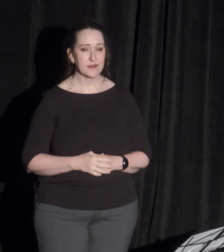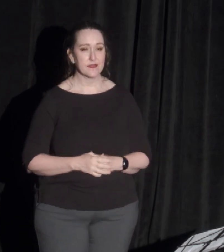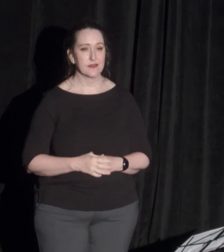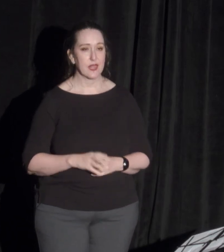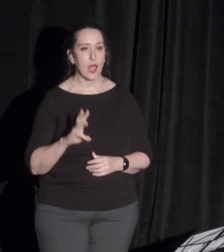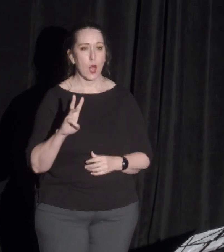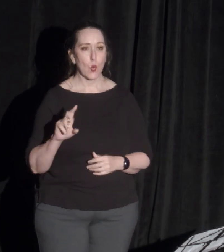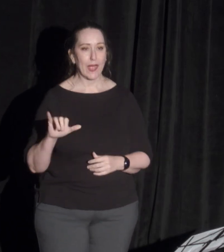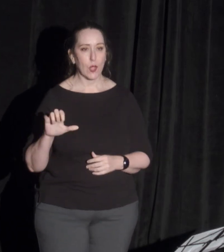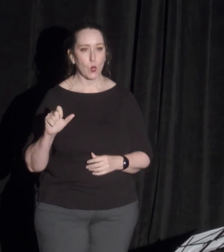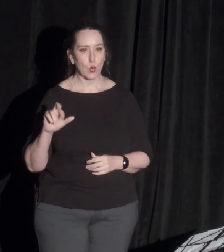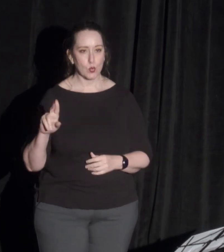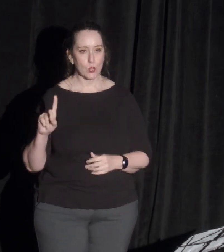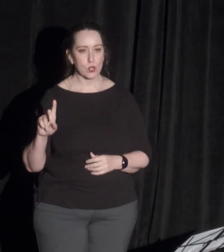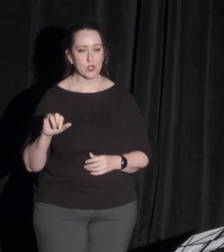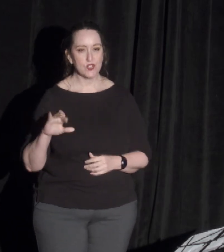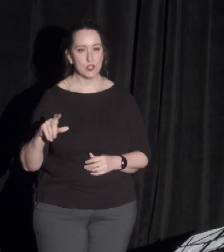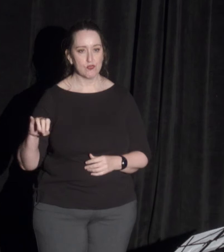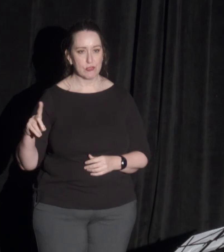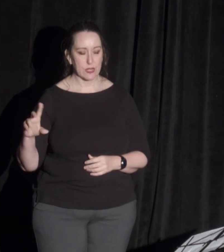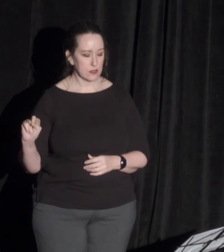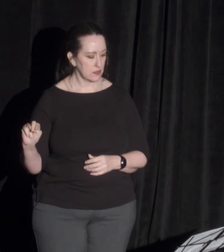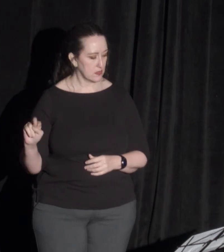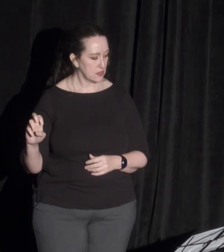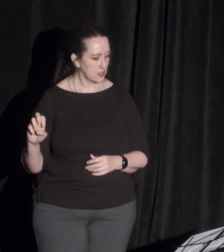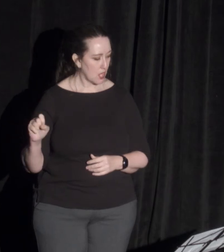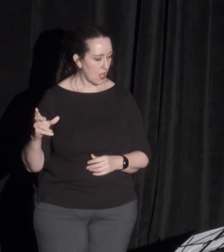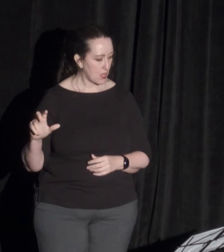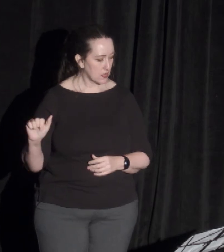Wayward Children by Shannon Maguire from Tor.com.